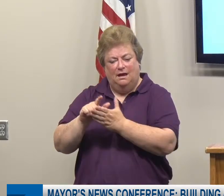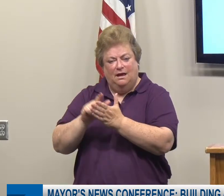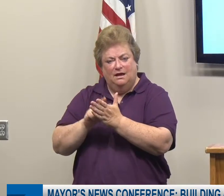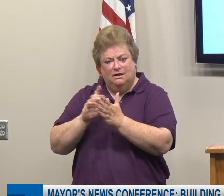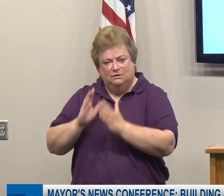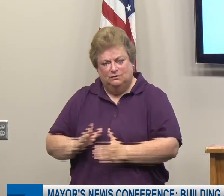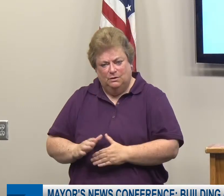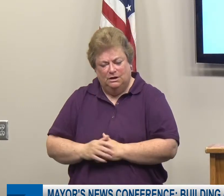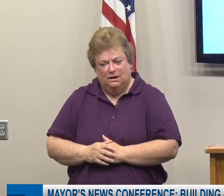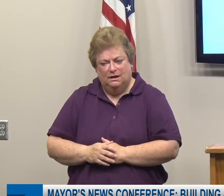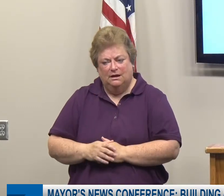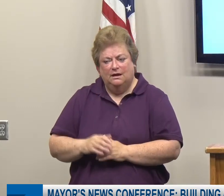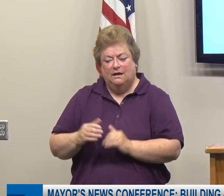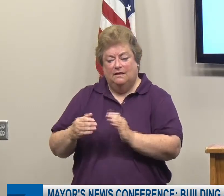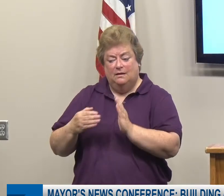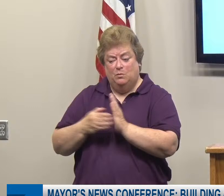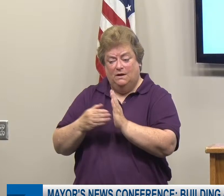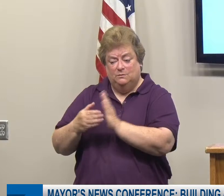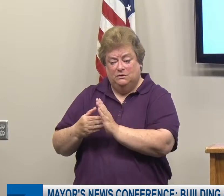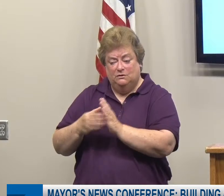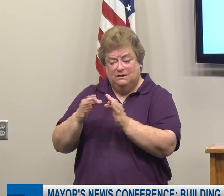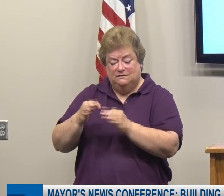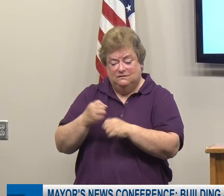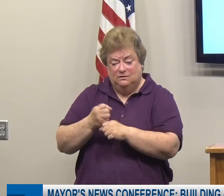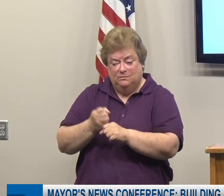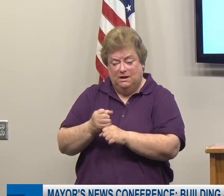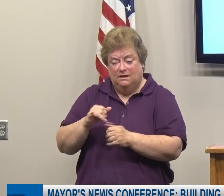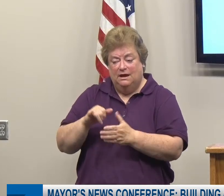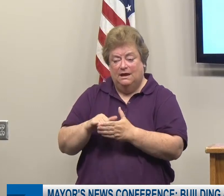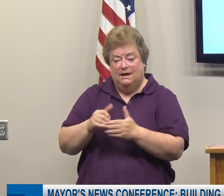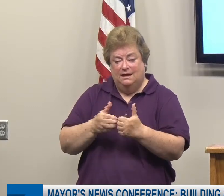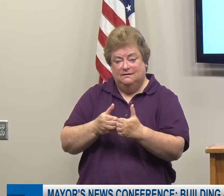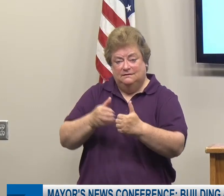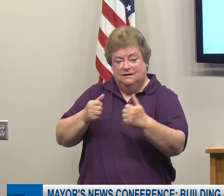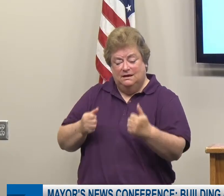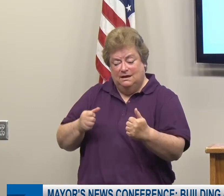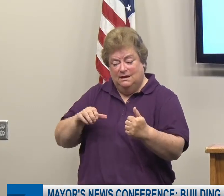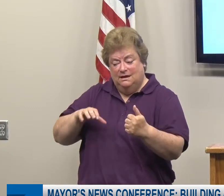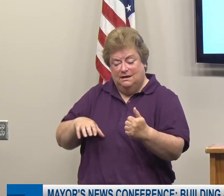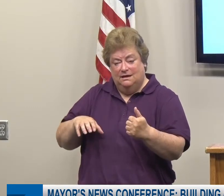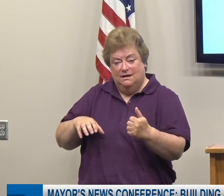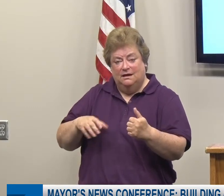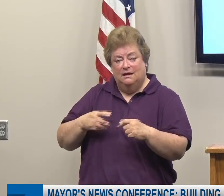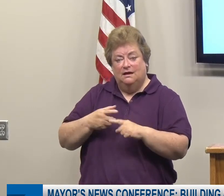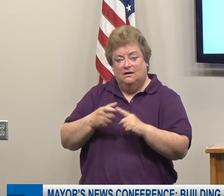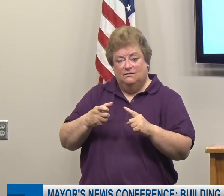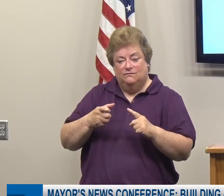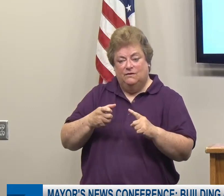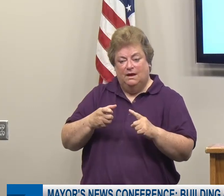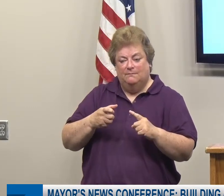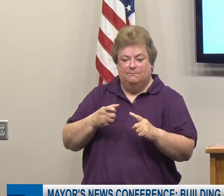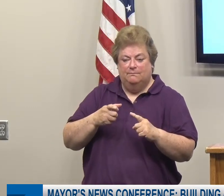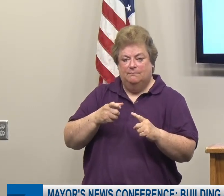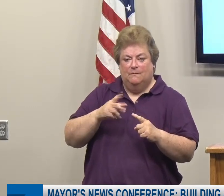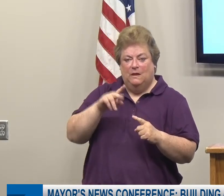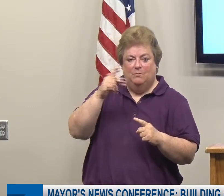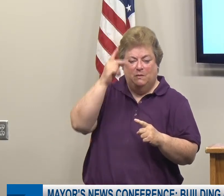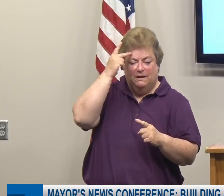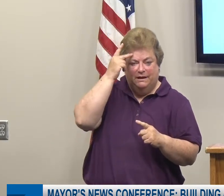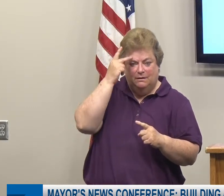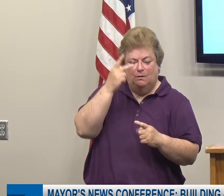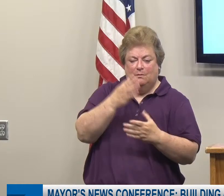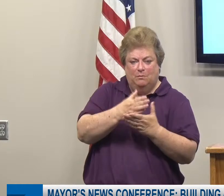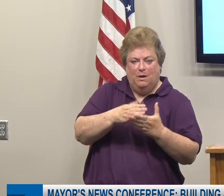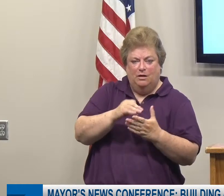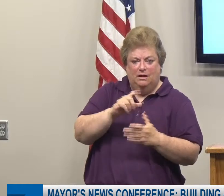that prosecutorial decision-making is insulated to a certain extent from the executive or the political